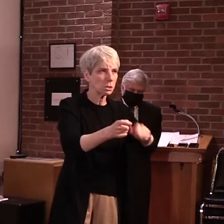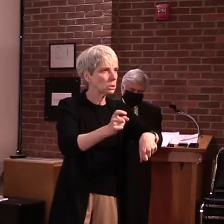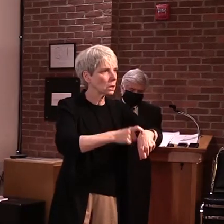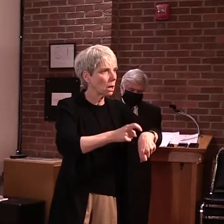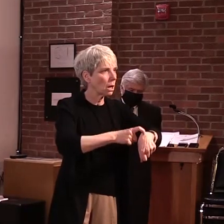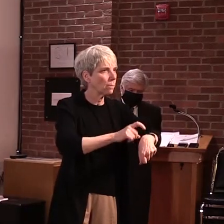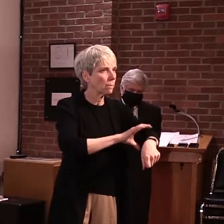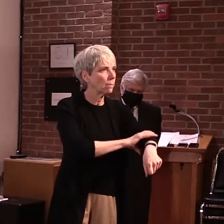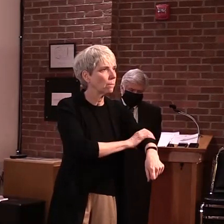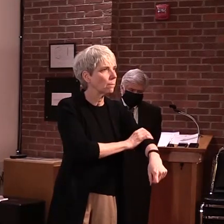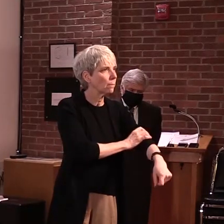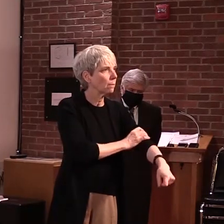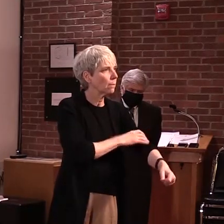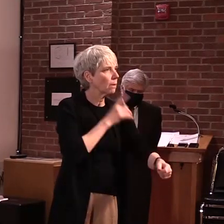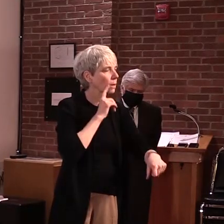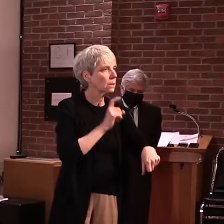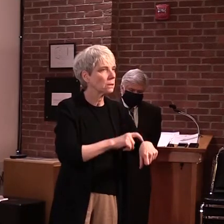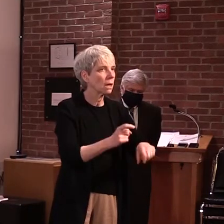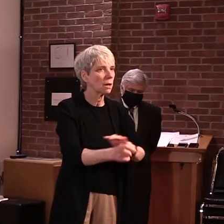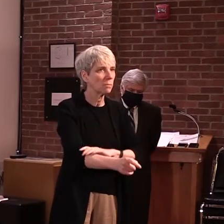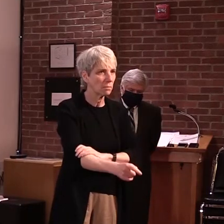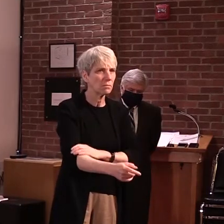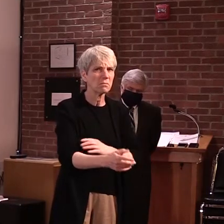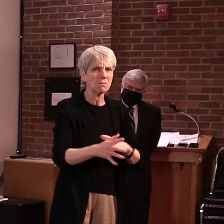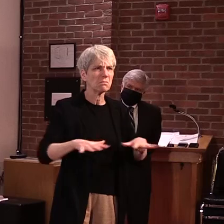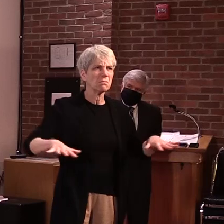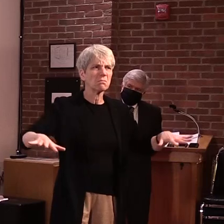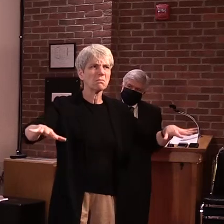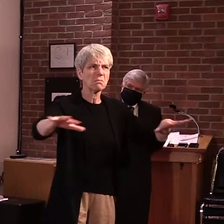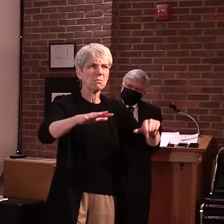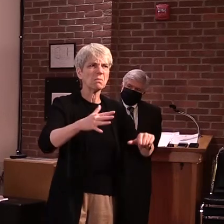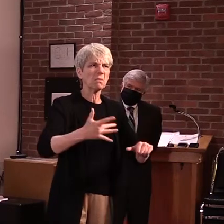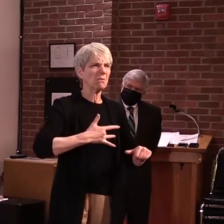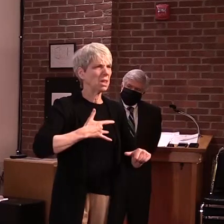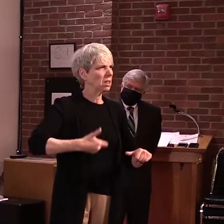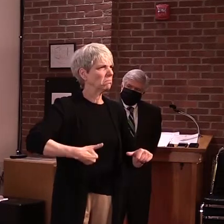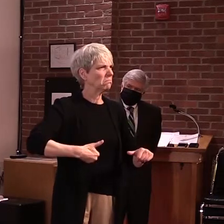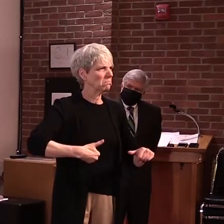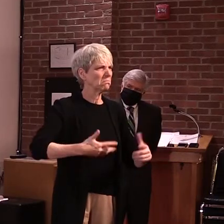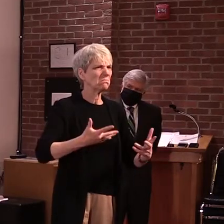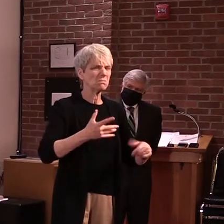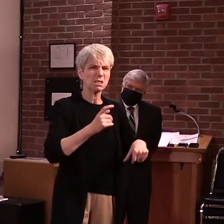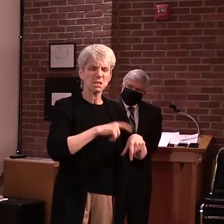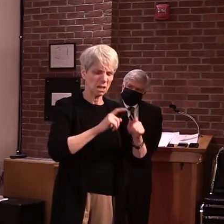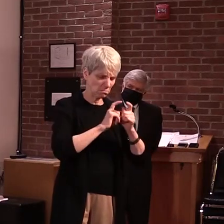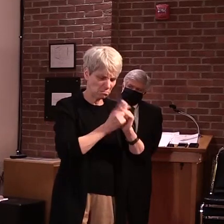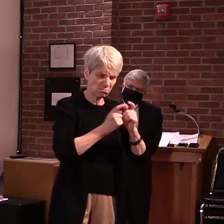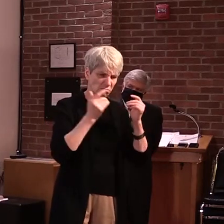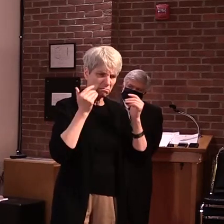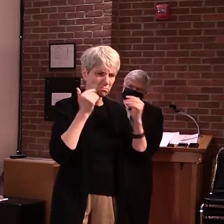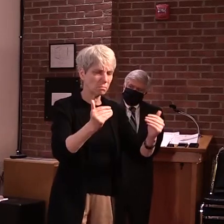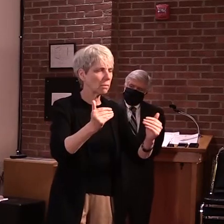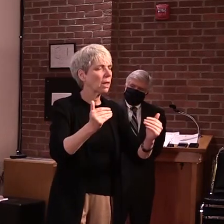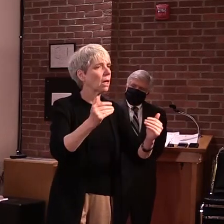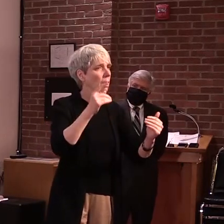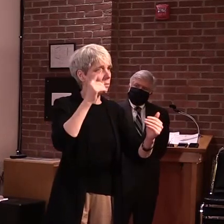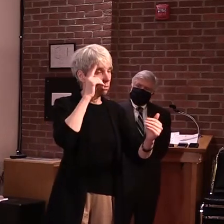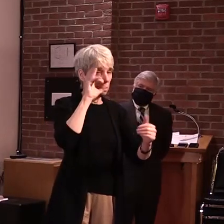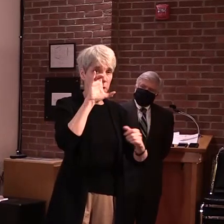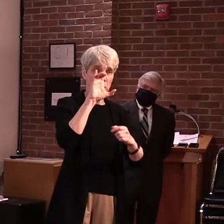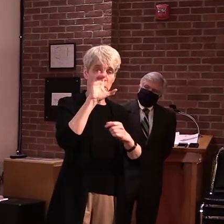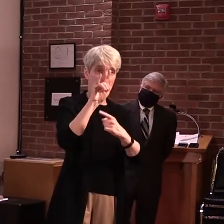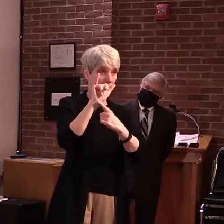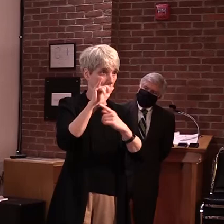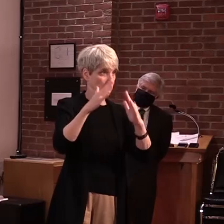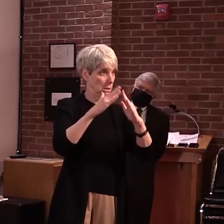expression of sentiment. And I believe that this is something that the city has asked to